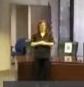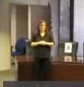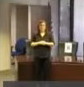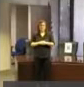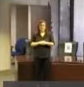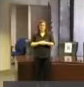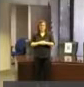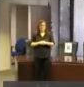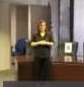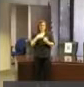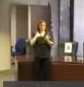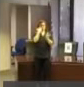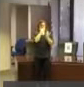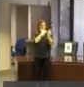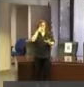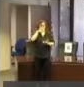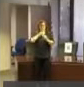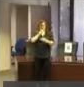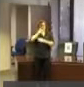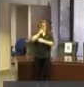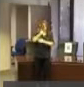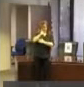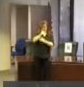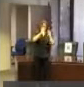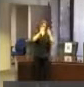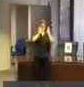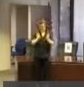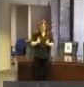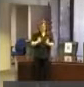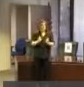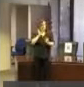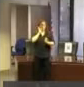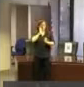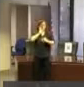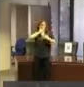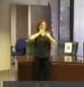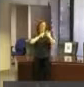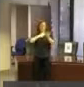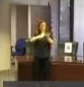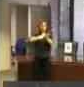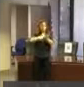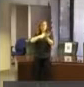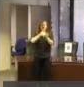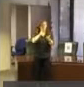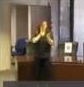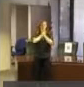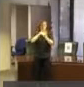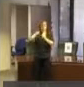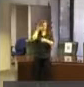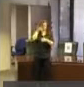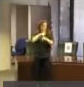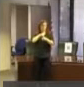10 items that we will, 10 subjects we will review and be asked to vote on relative to